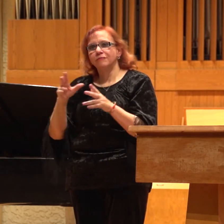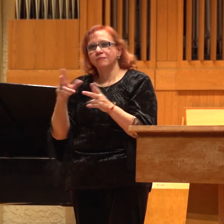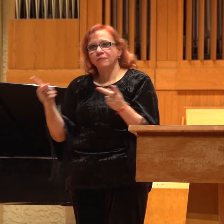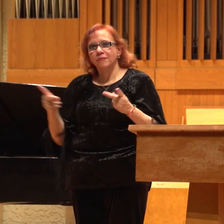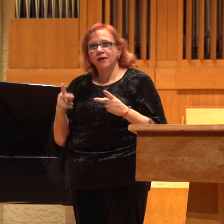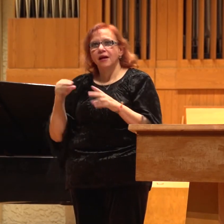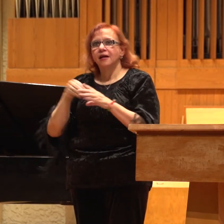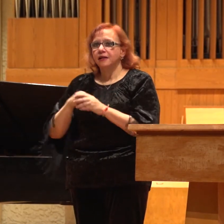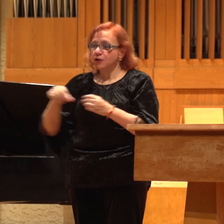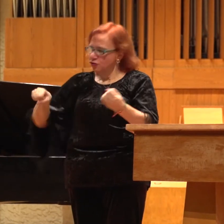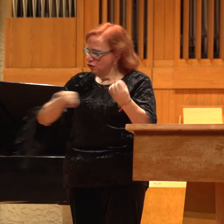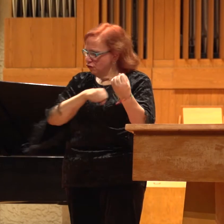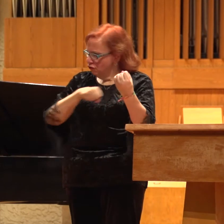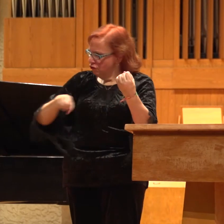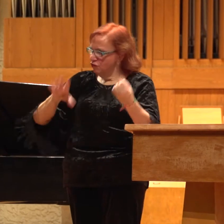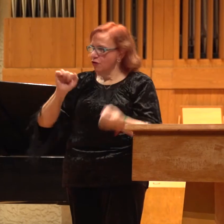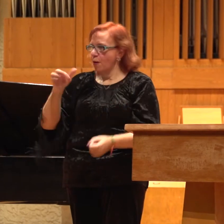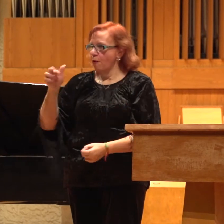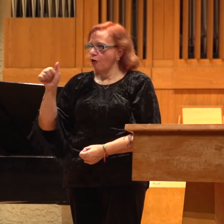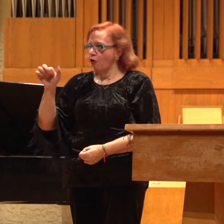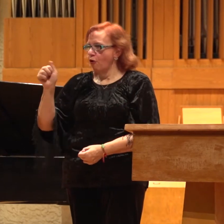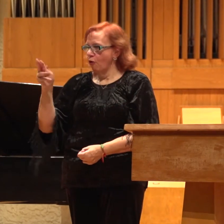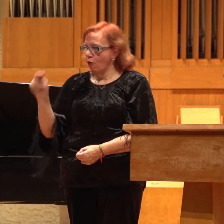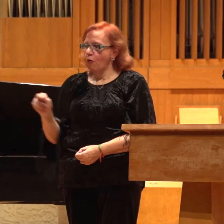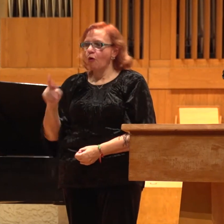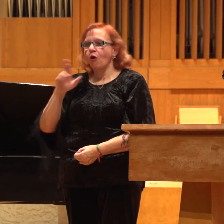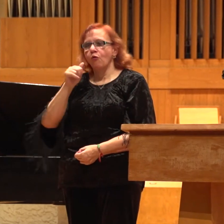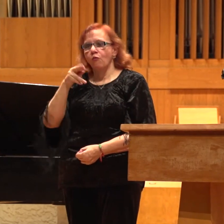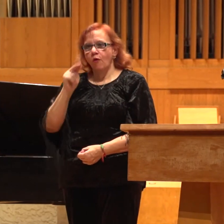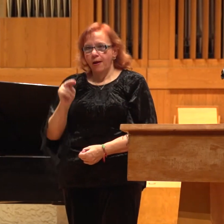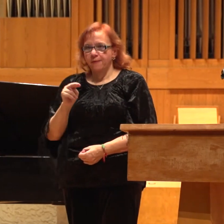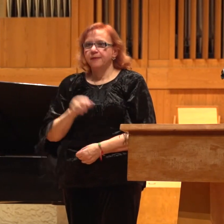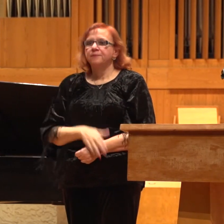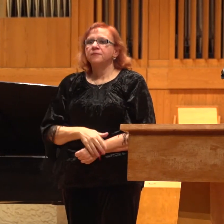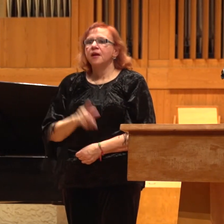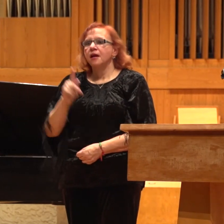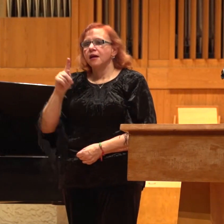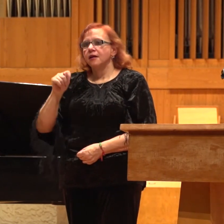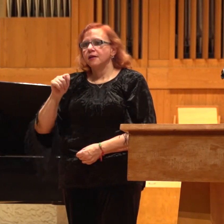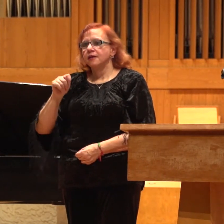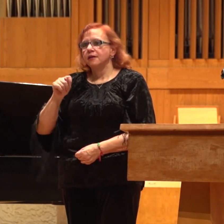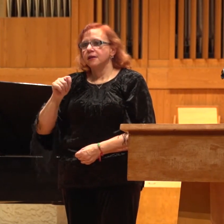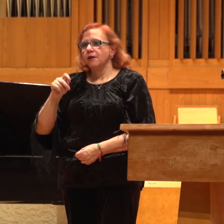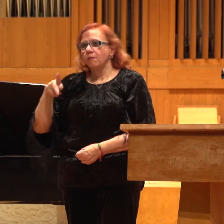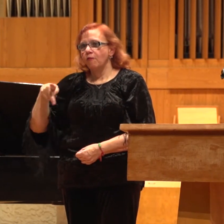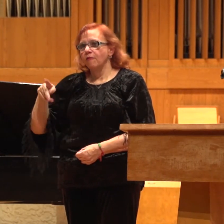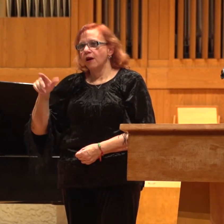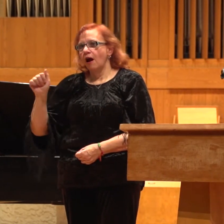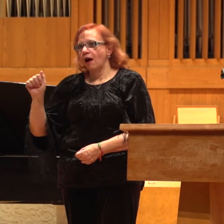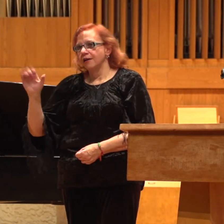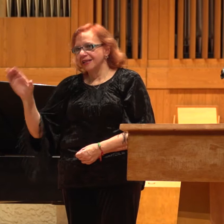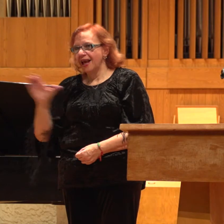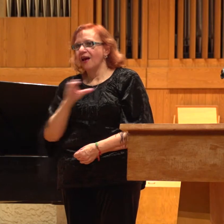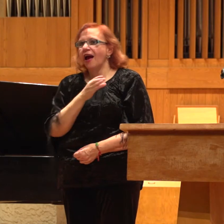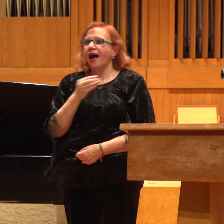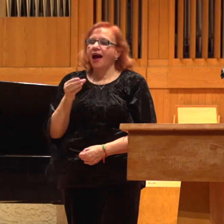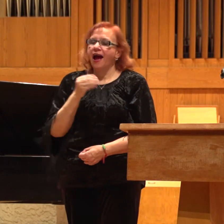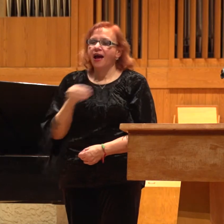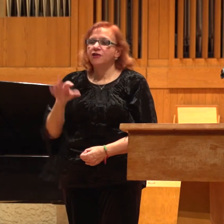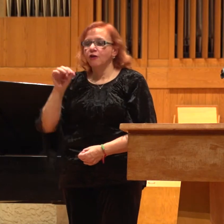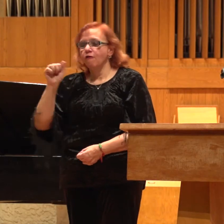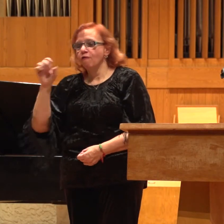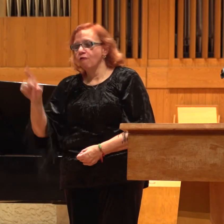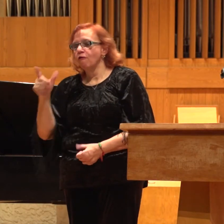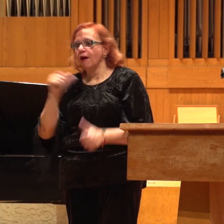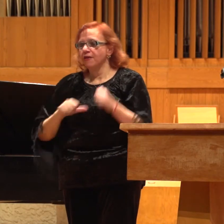the Schermerhorn Symphony Center, the Ryman Auditorium, Tennessee Performing Arts Center, and the Ford Theater at the Country